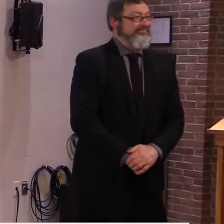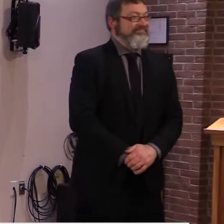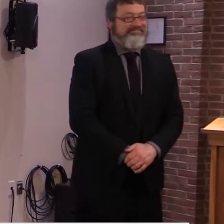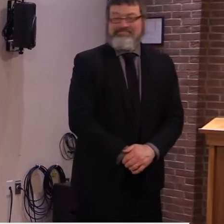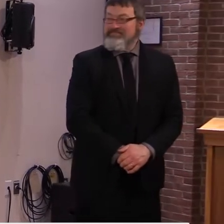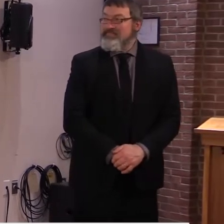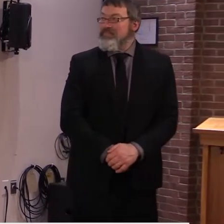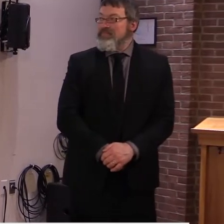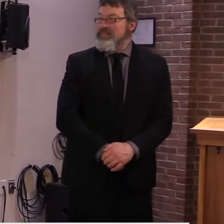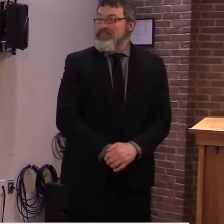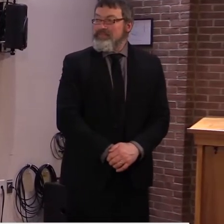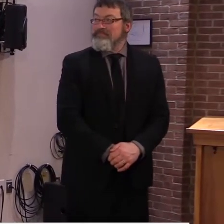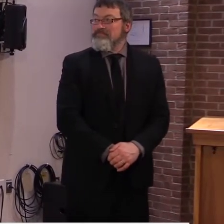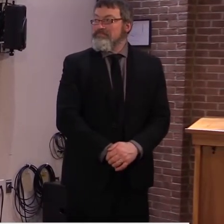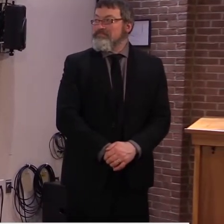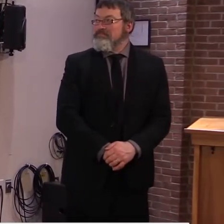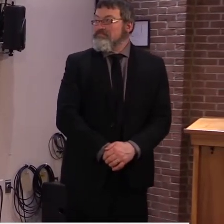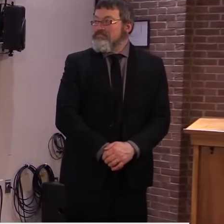Thank you.